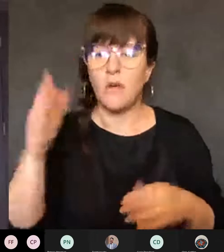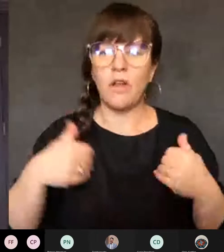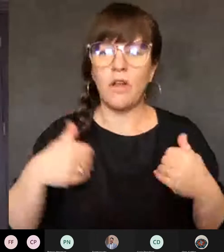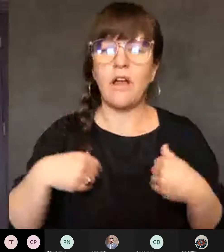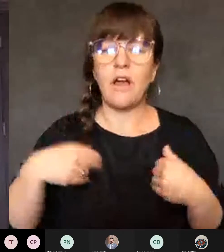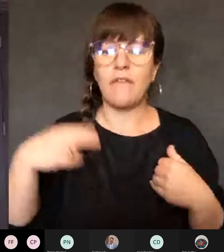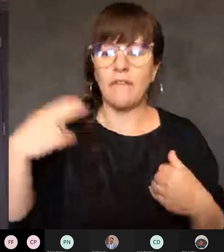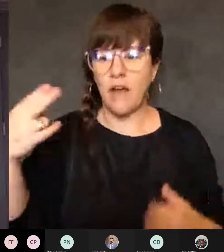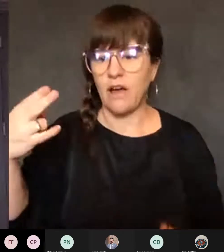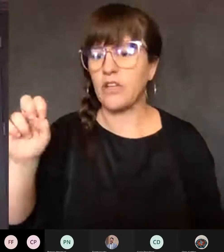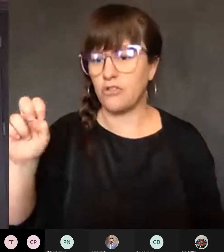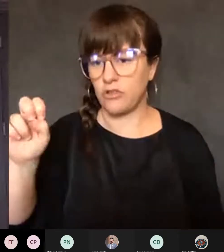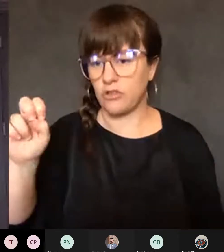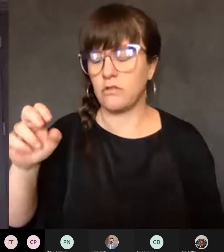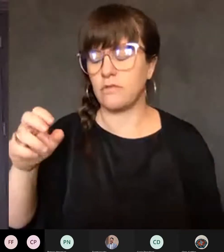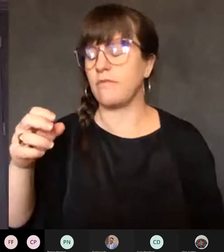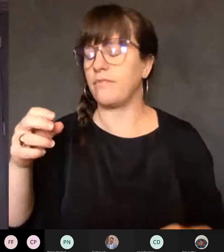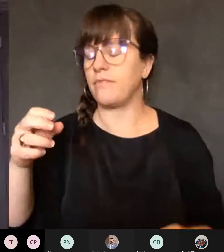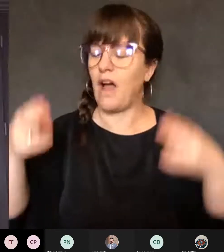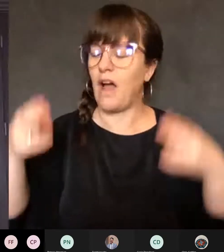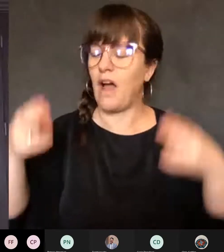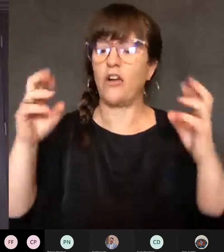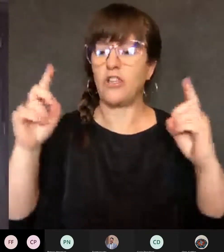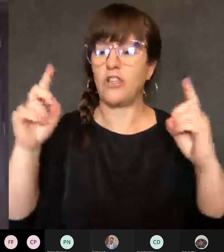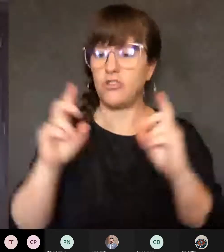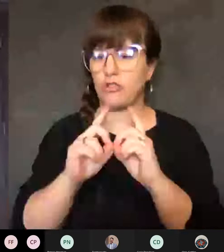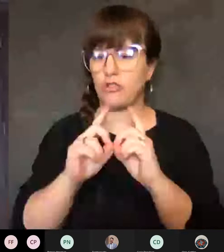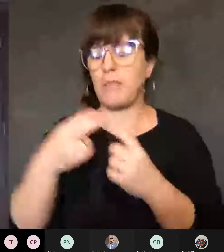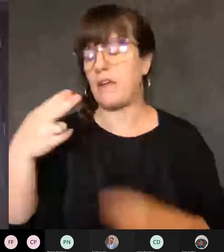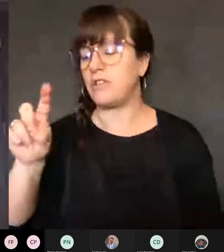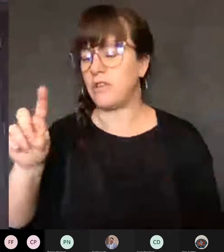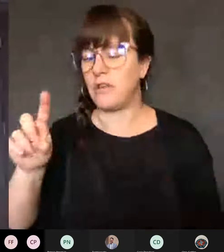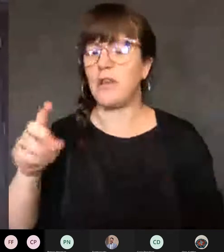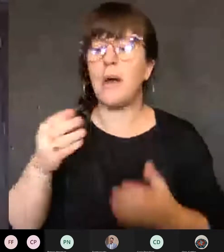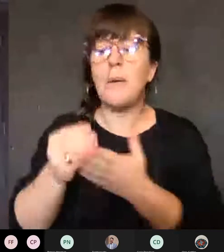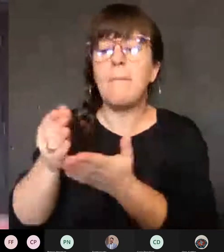Senate Finance Friday afternoon, starting at 1:30, I think.